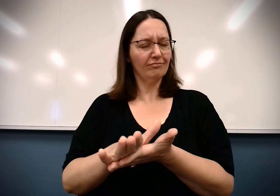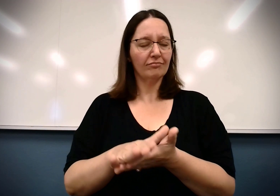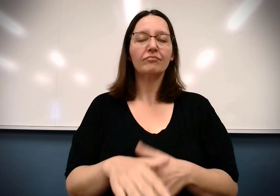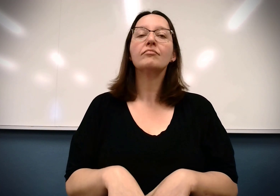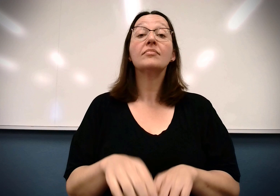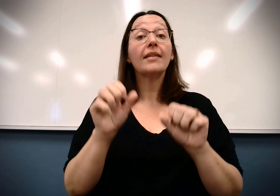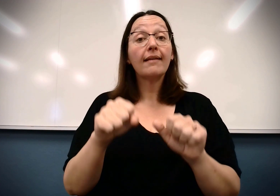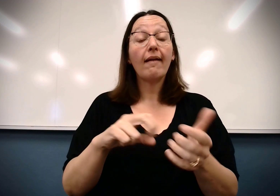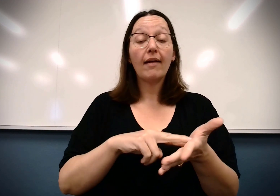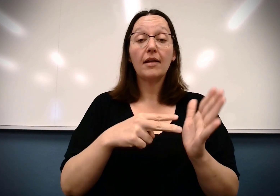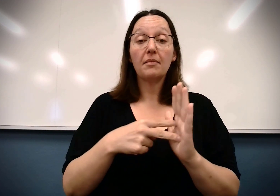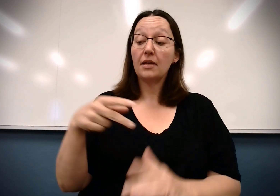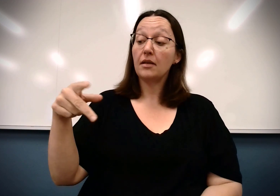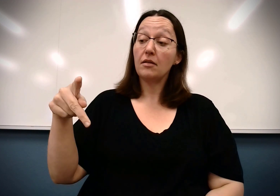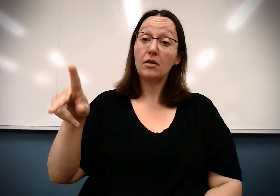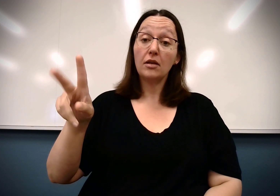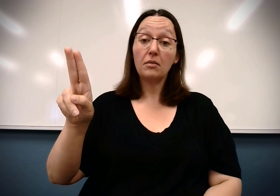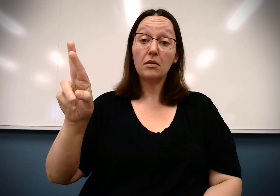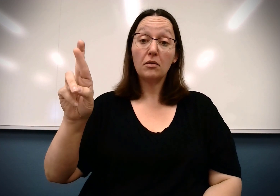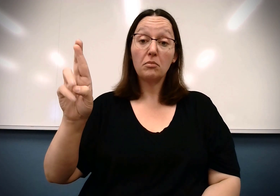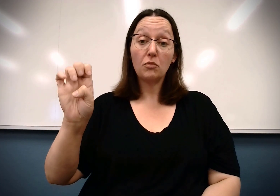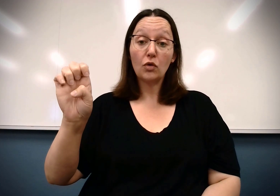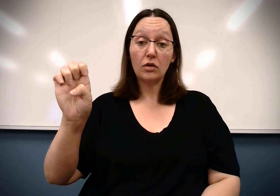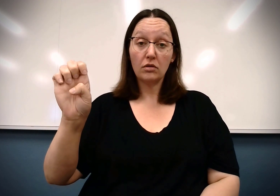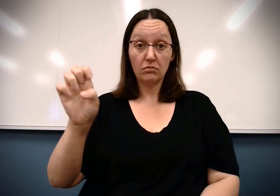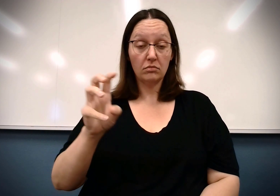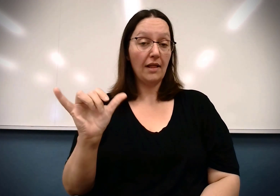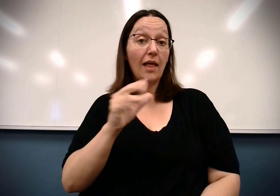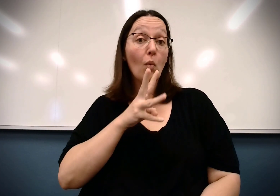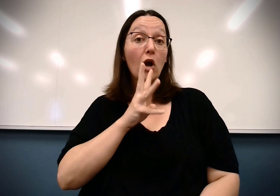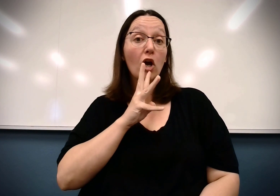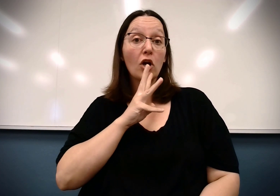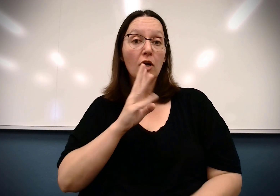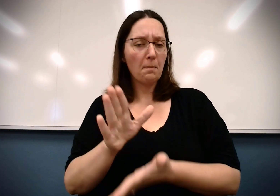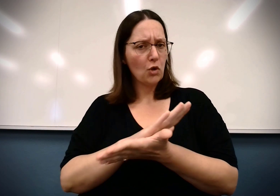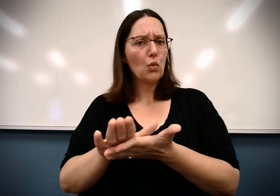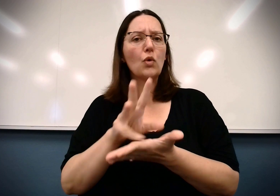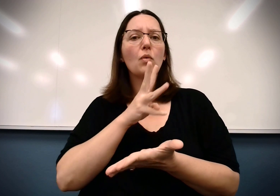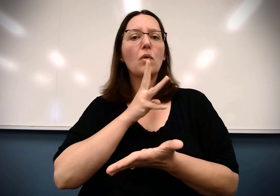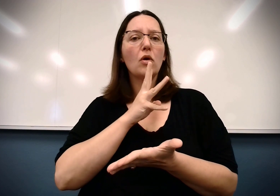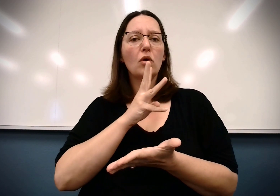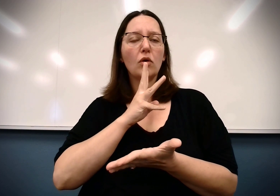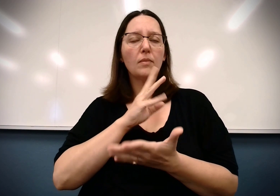clean. This can also mean pure, as in pure water. Right? It is pure water.